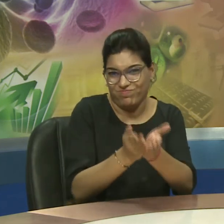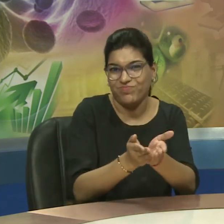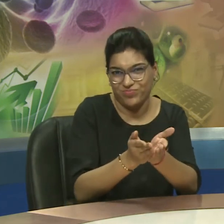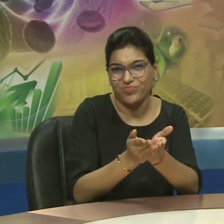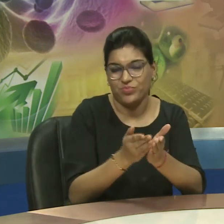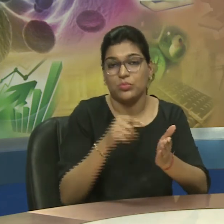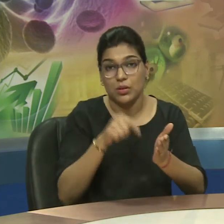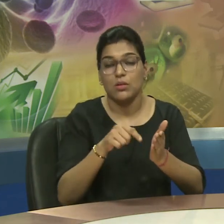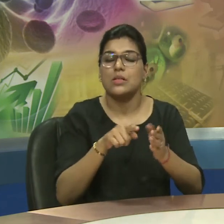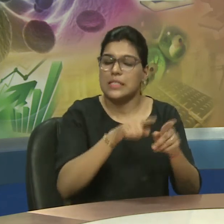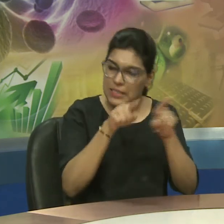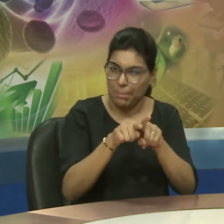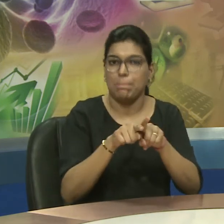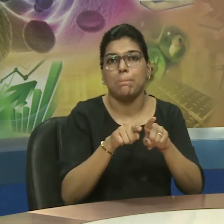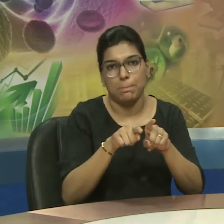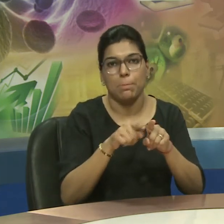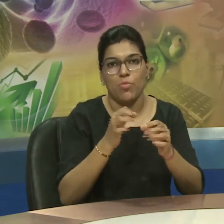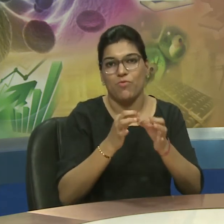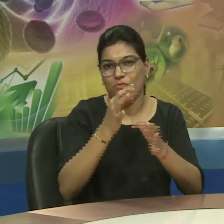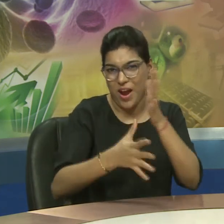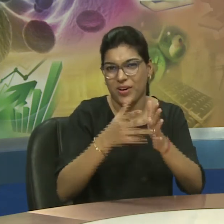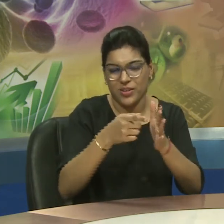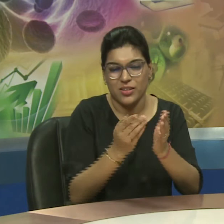Similarly, as in marine insurance,